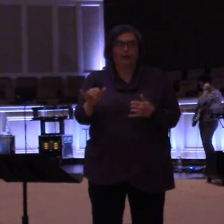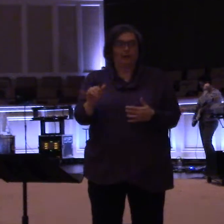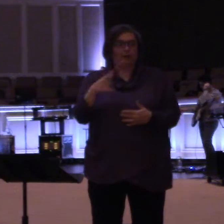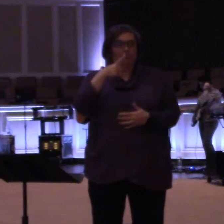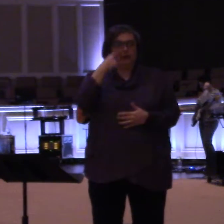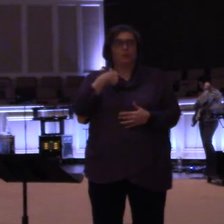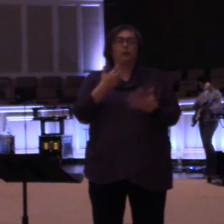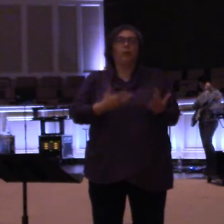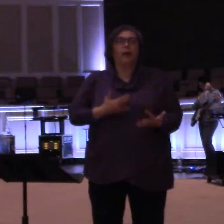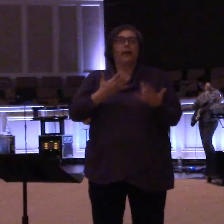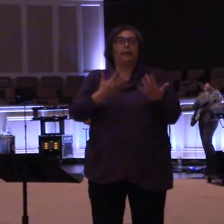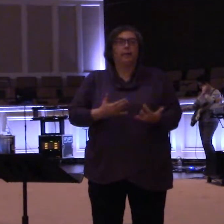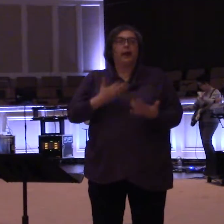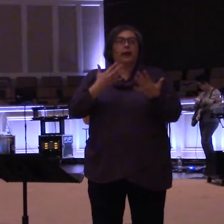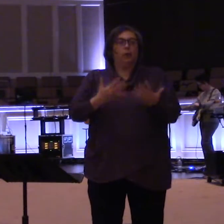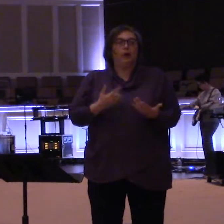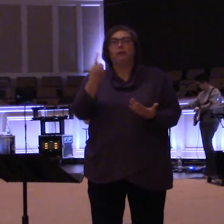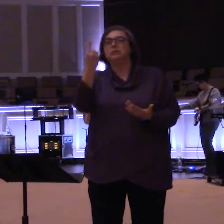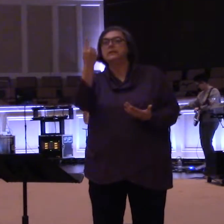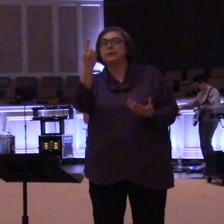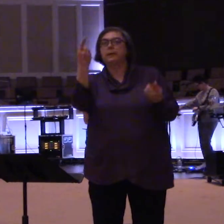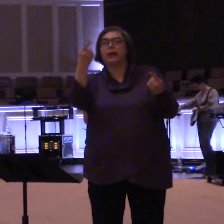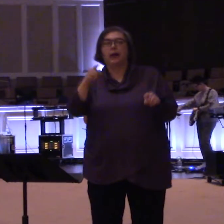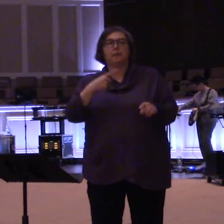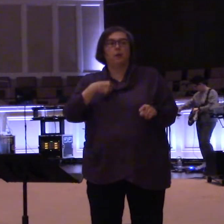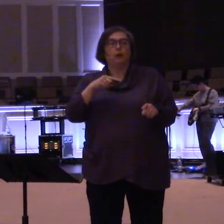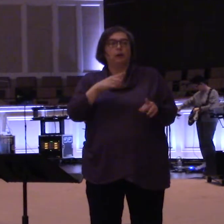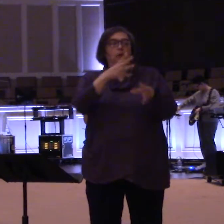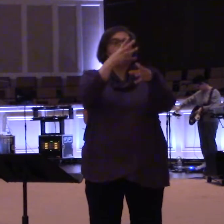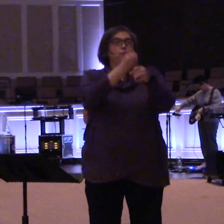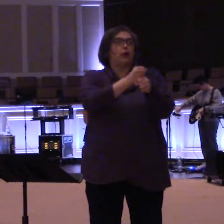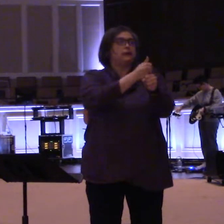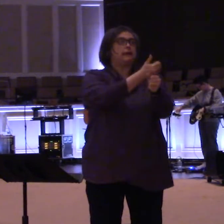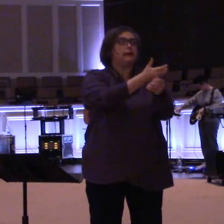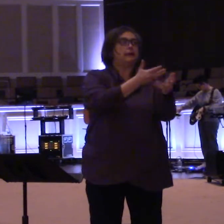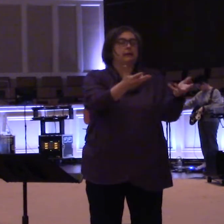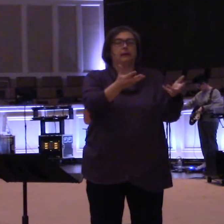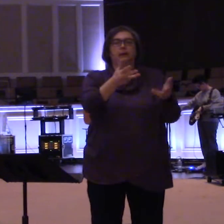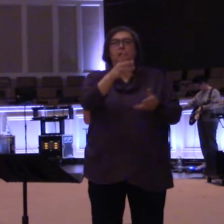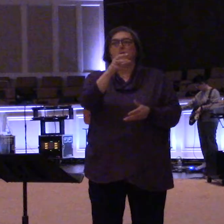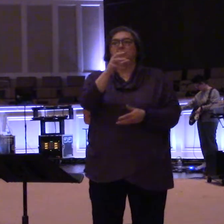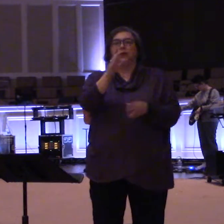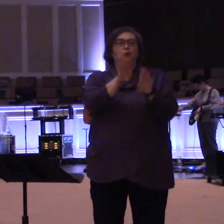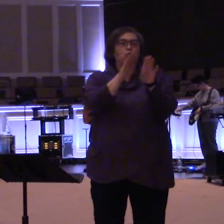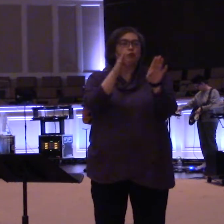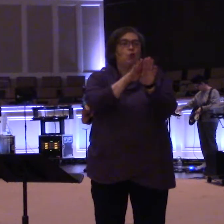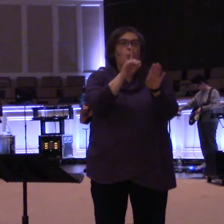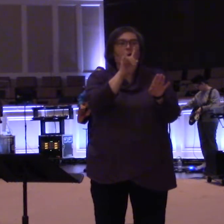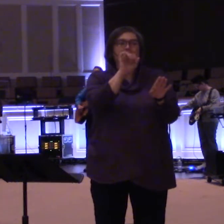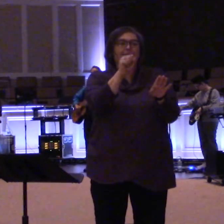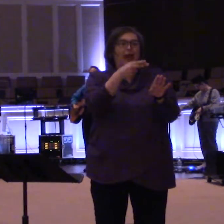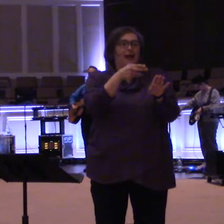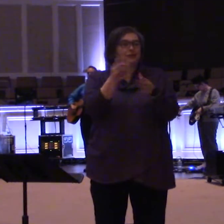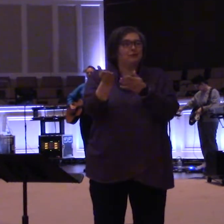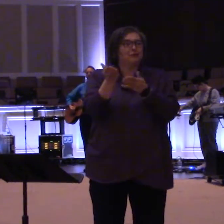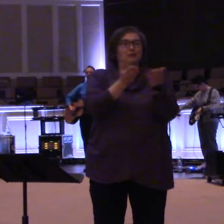something to happen, we'll put our trust in anything. But DoorDash doesn't deliver what we need the most.